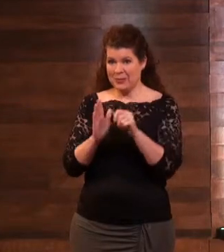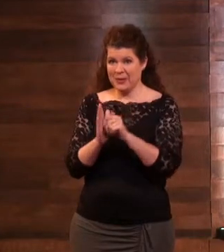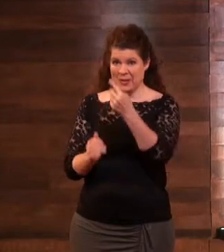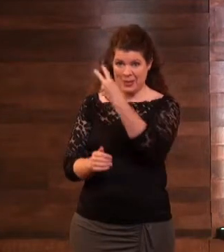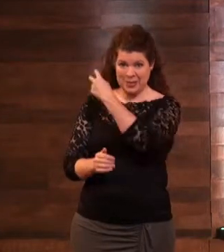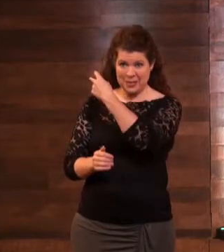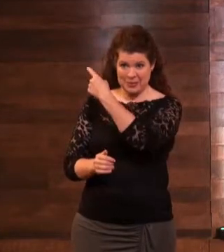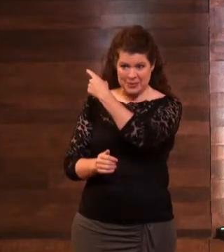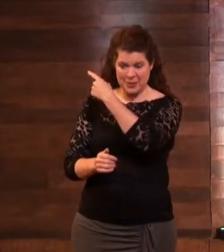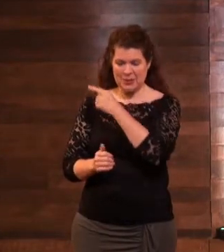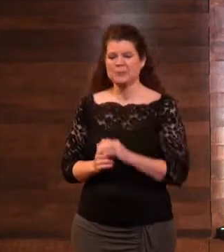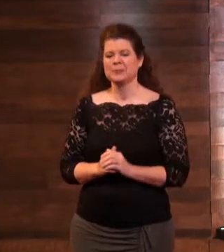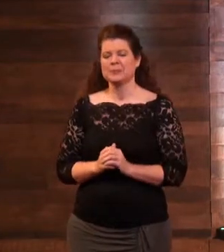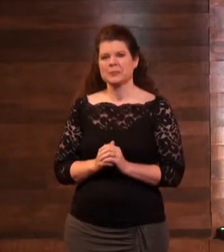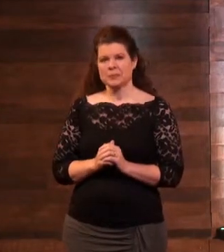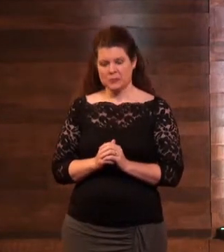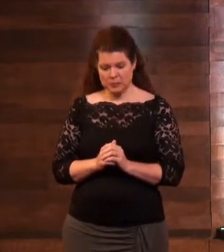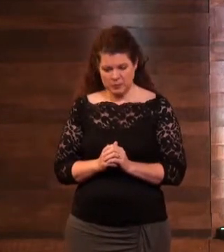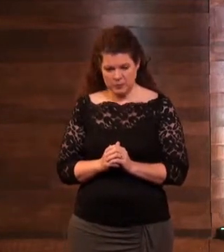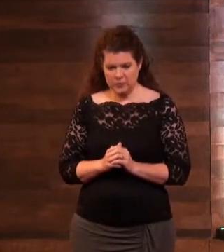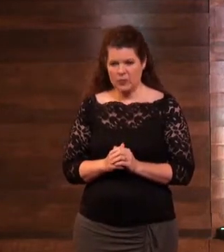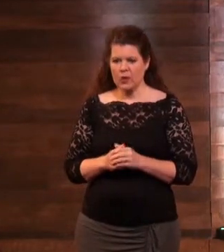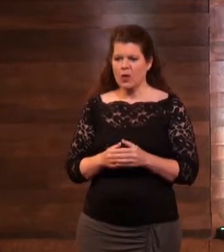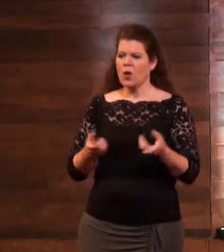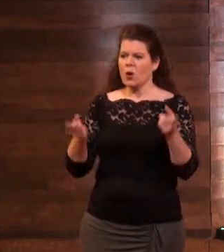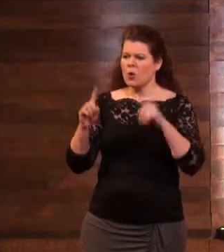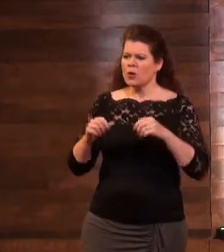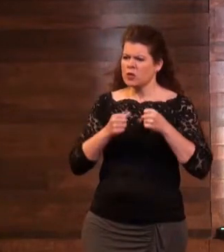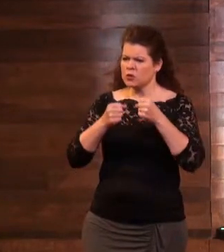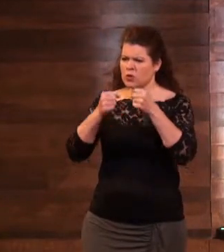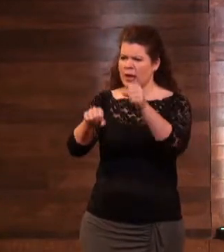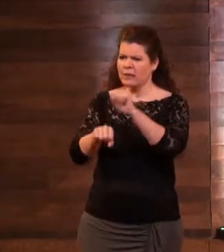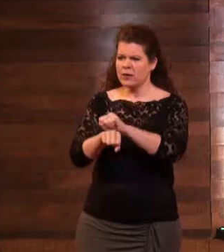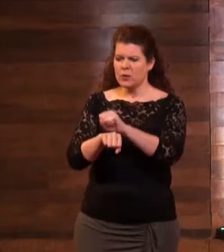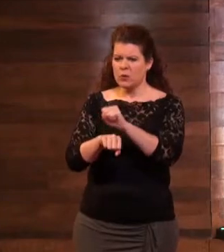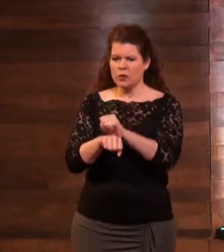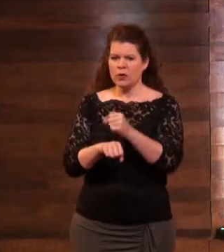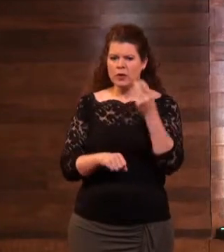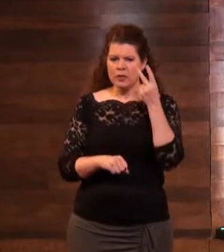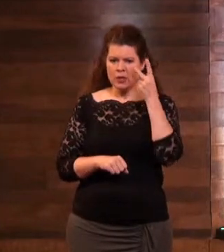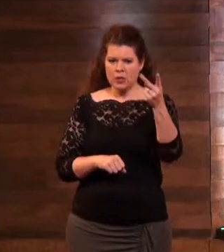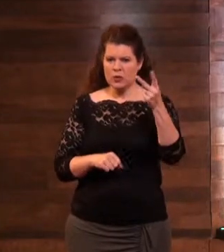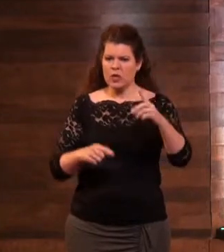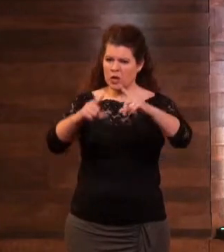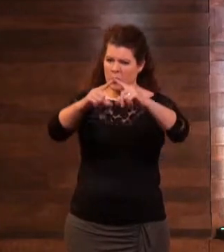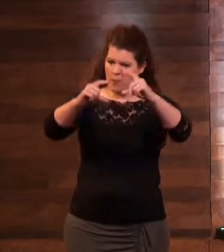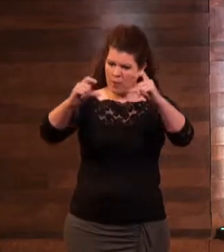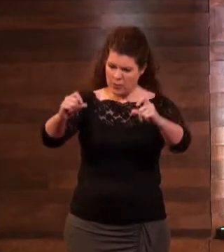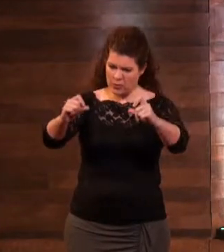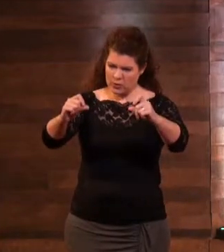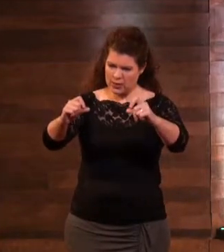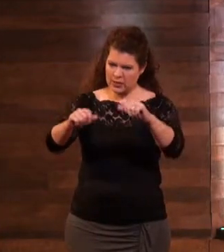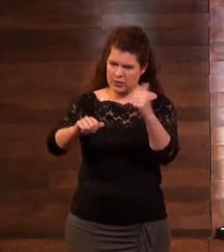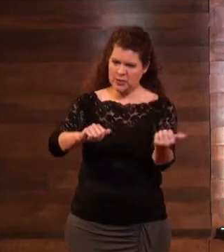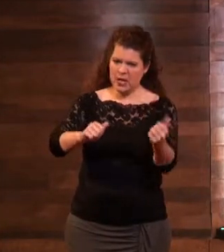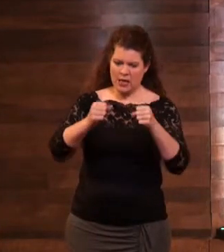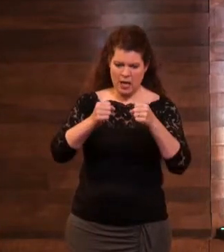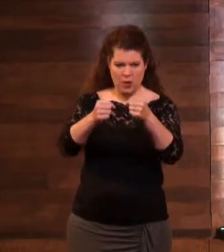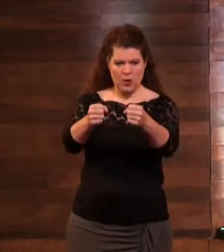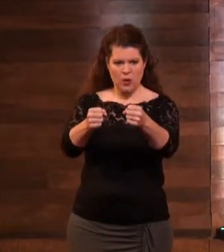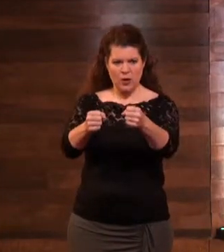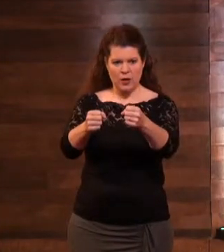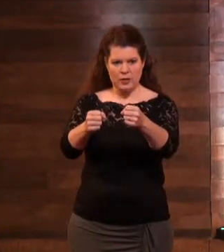When you're driving to work, it's fun to look at bumper stickers, and you know, especially the ones that are about work, right? And I found that you can put them